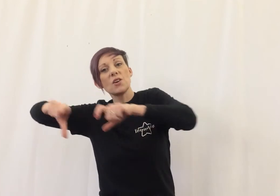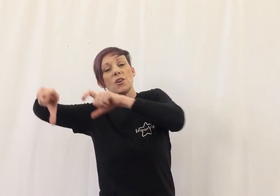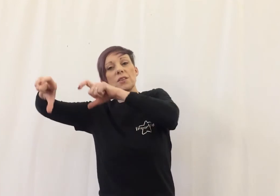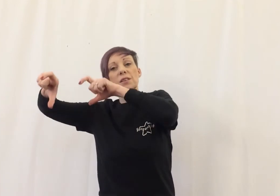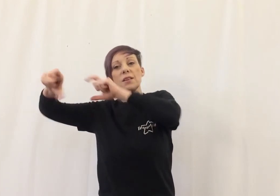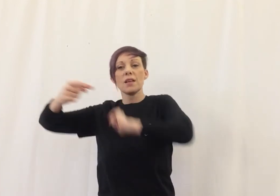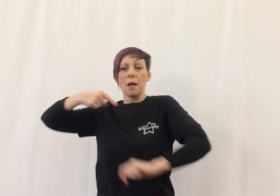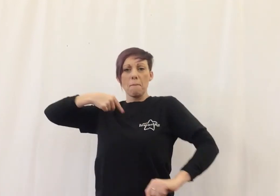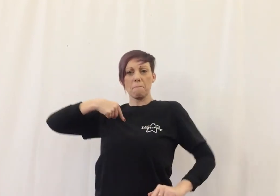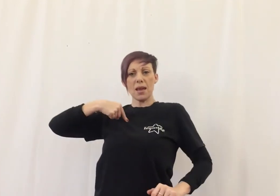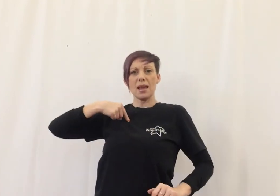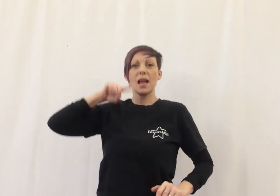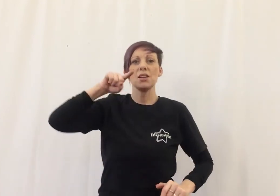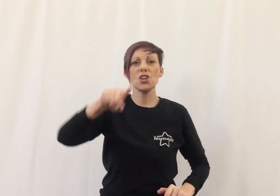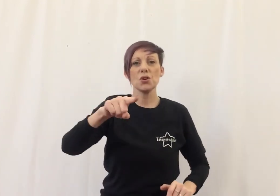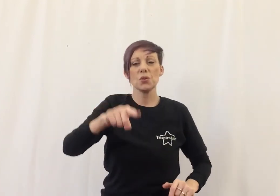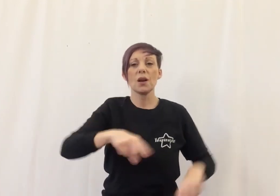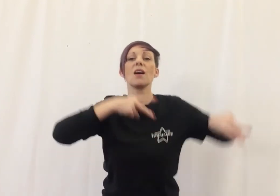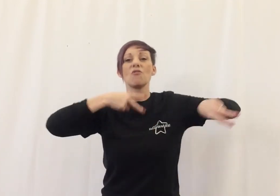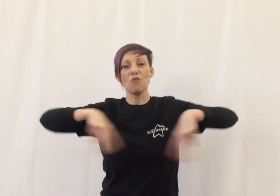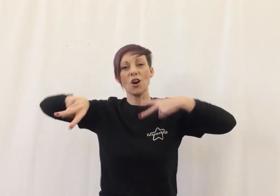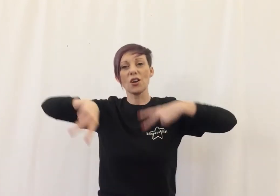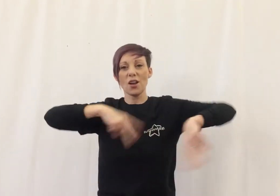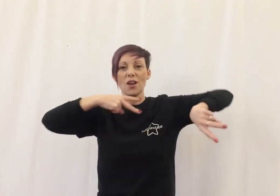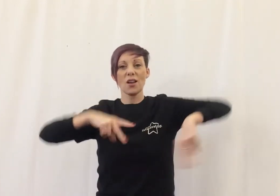on, me and you.